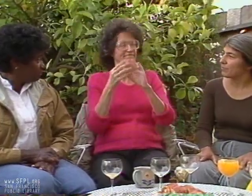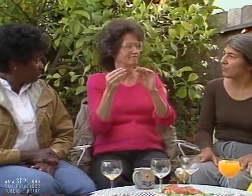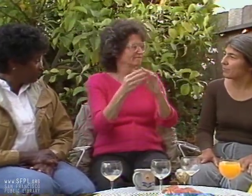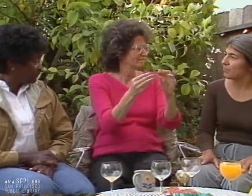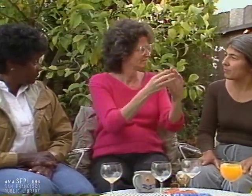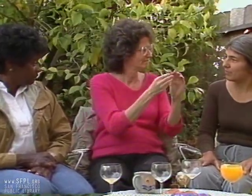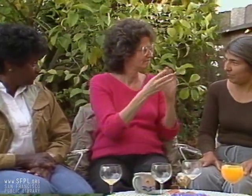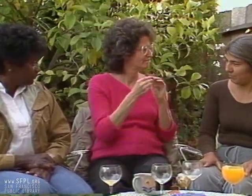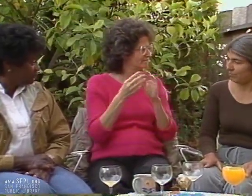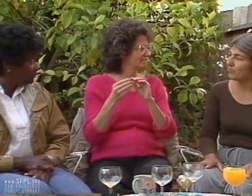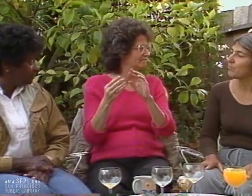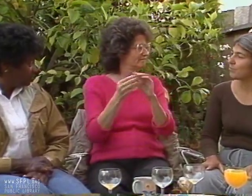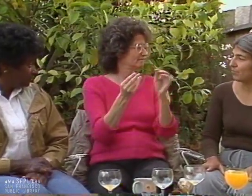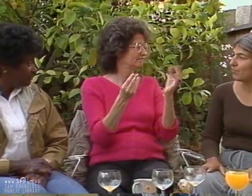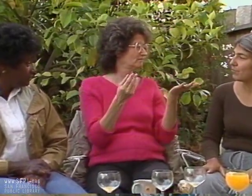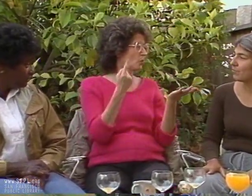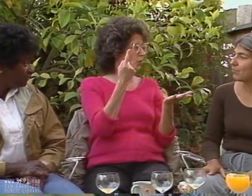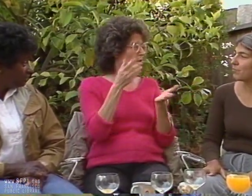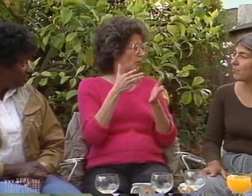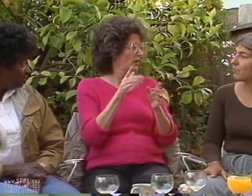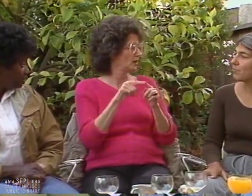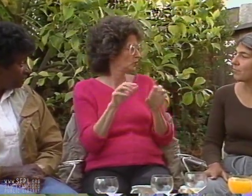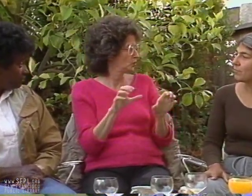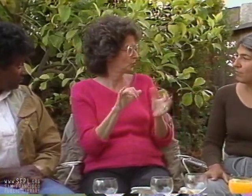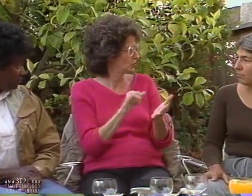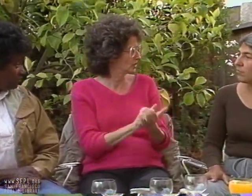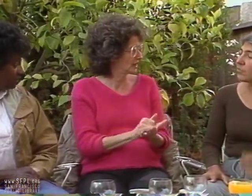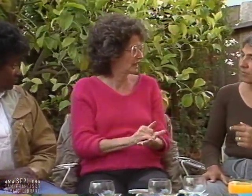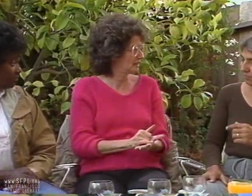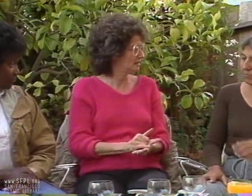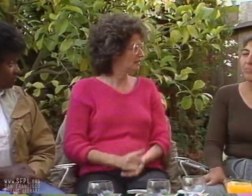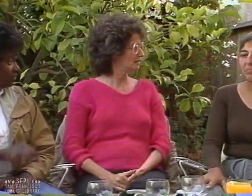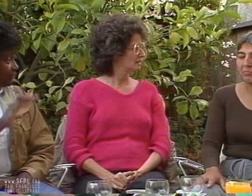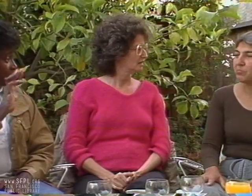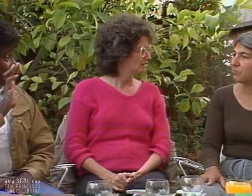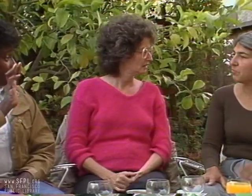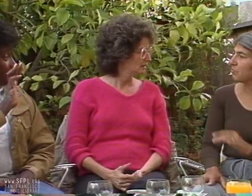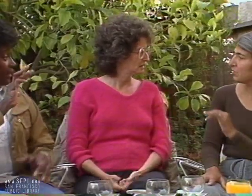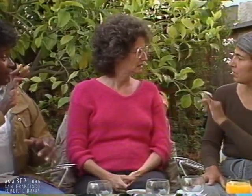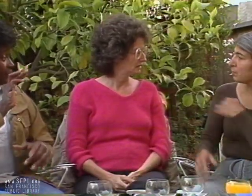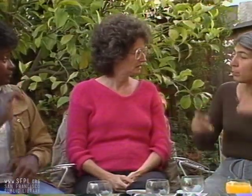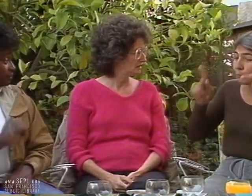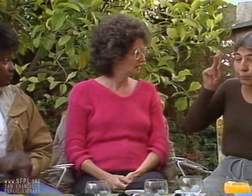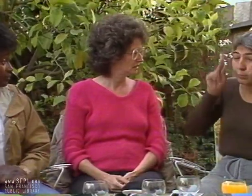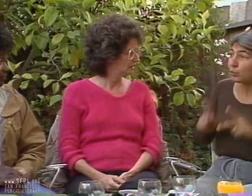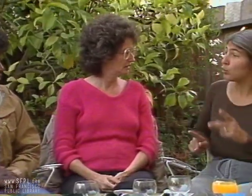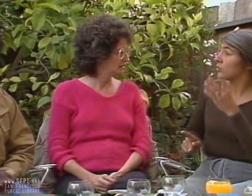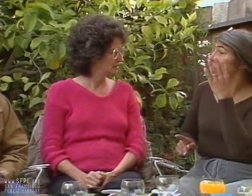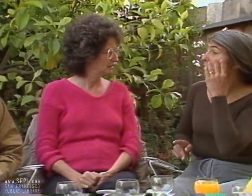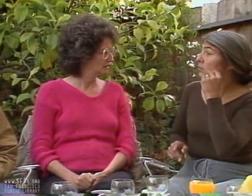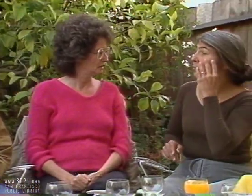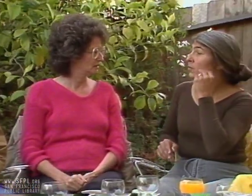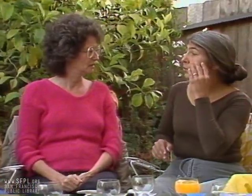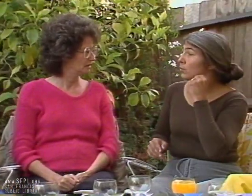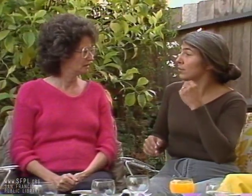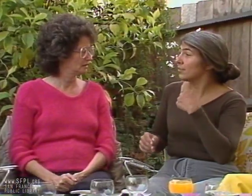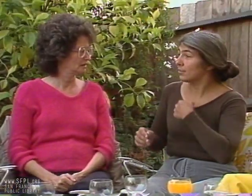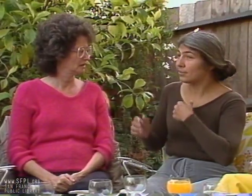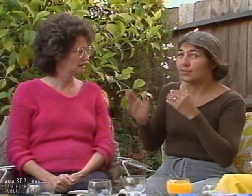us raise our consciousness. That's my way of doing it. Yeah, mm-hmm. I agree. I